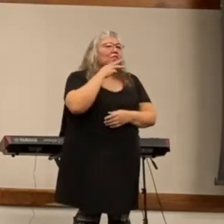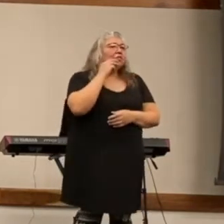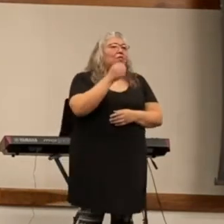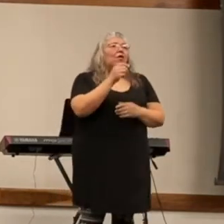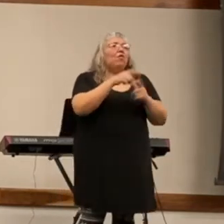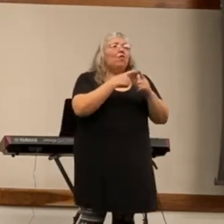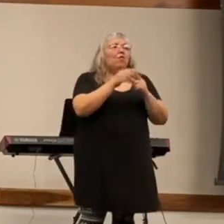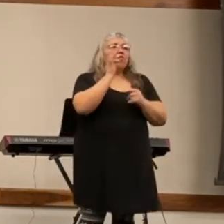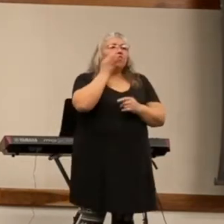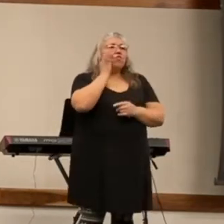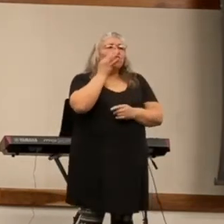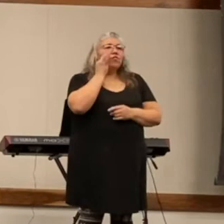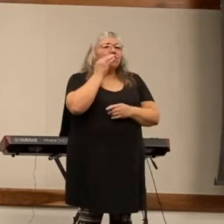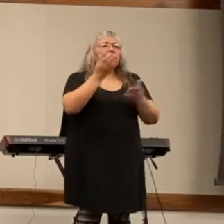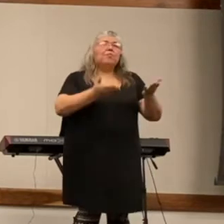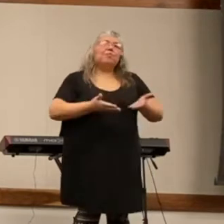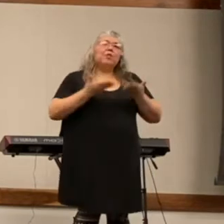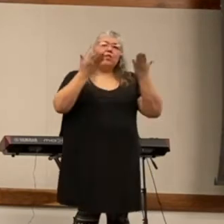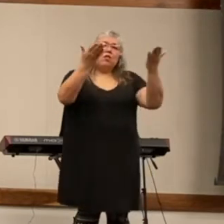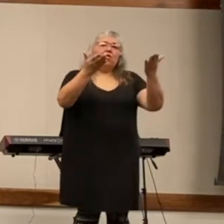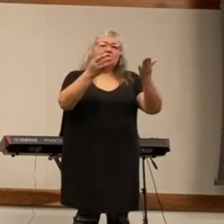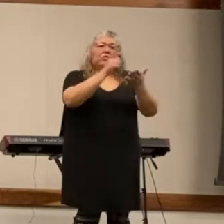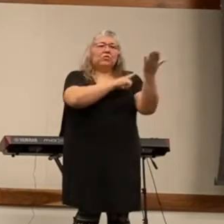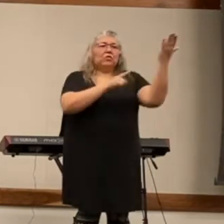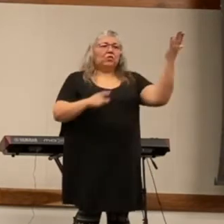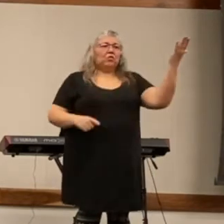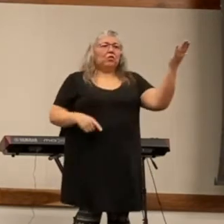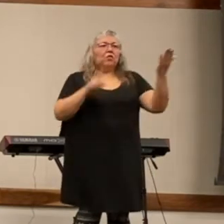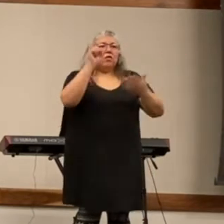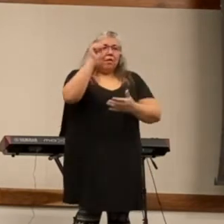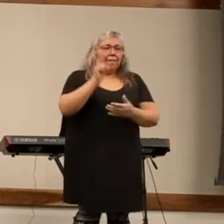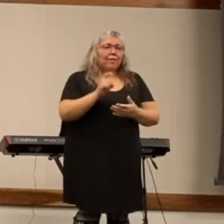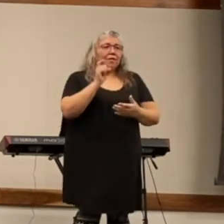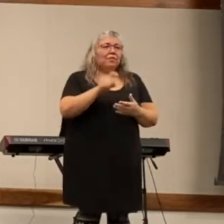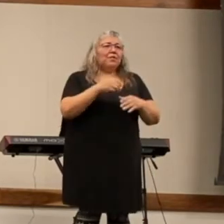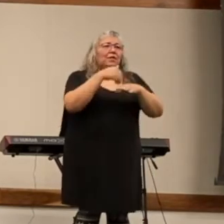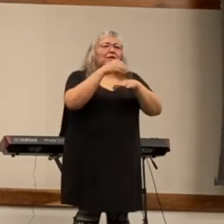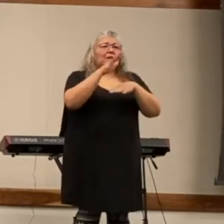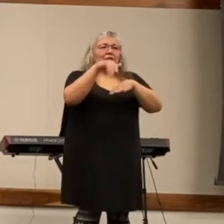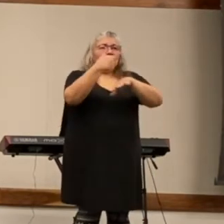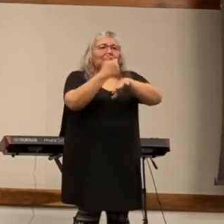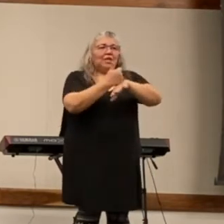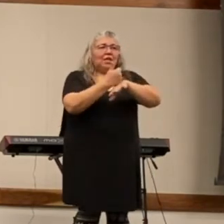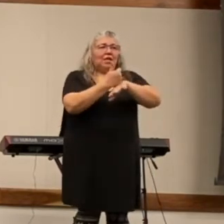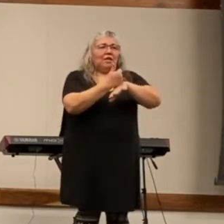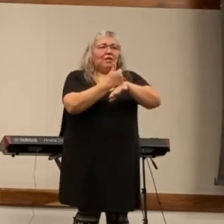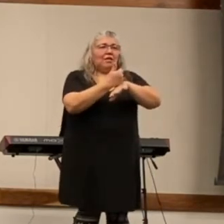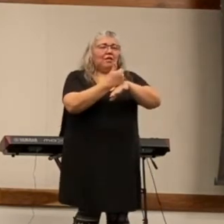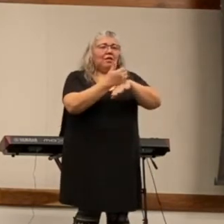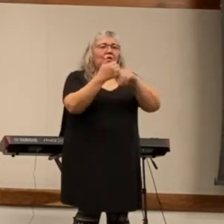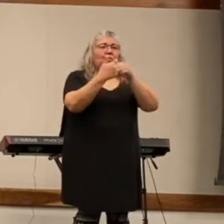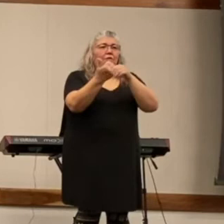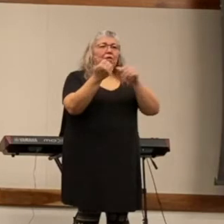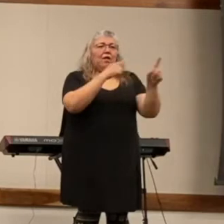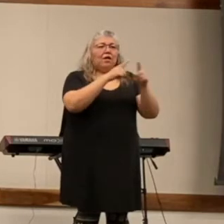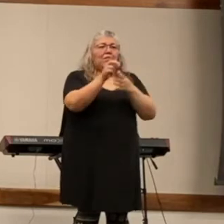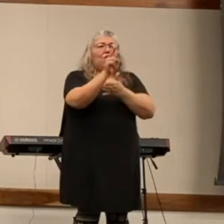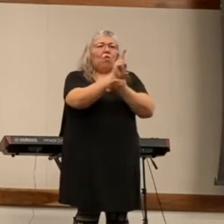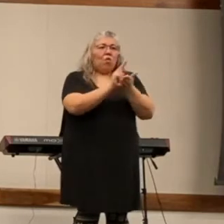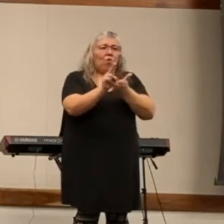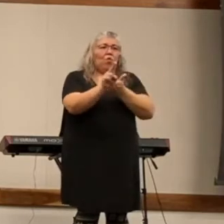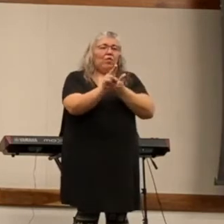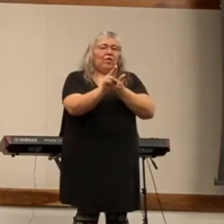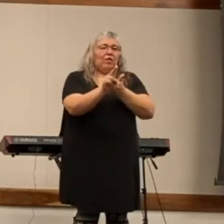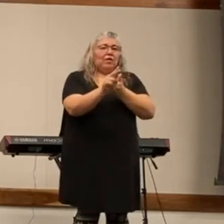trees, belongs to the Lord. It must be set apart to him as holy.